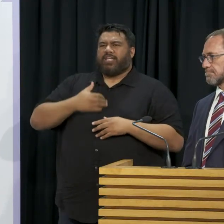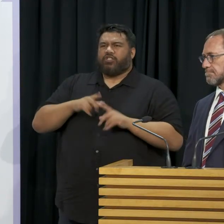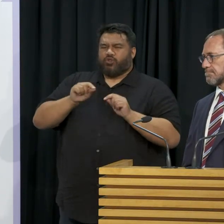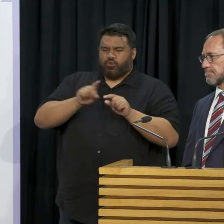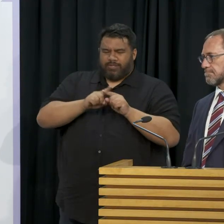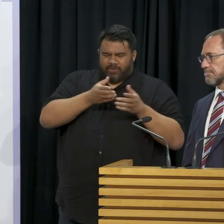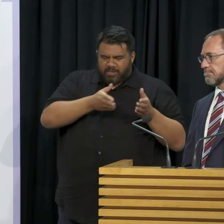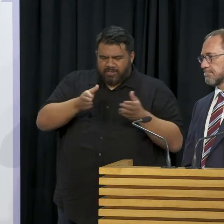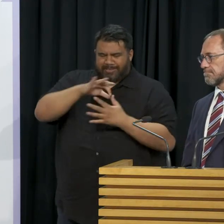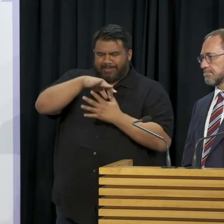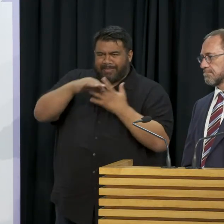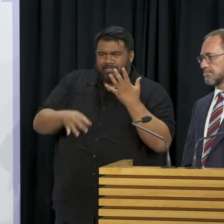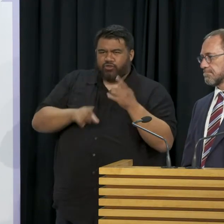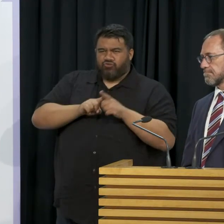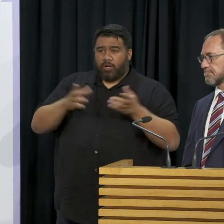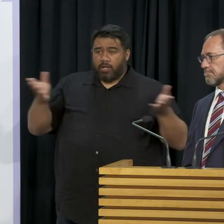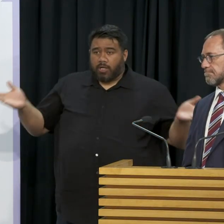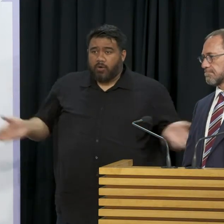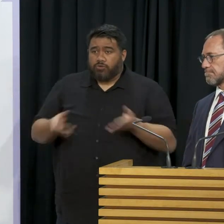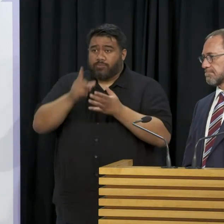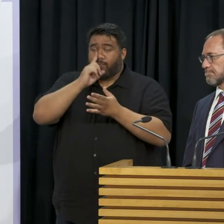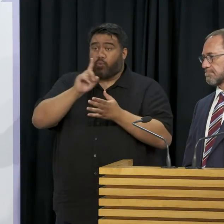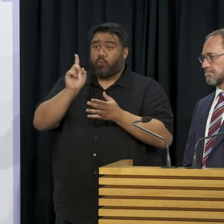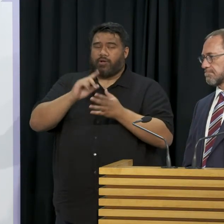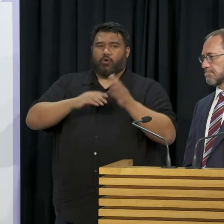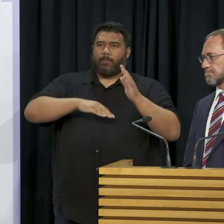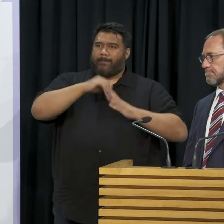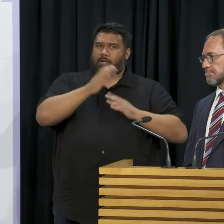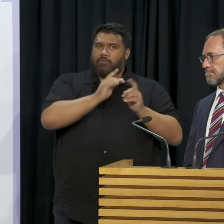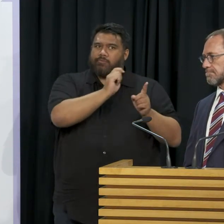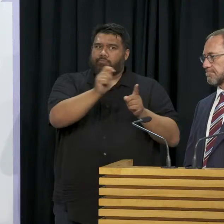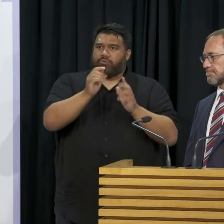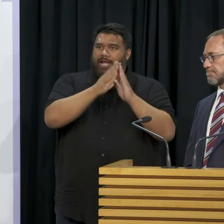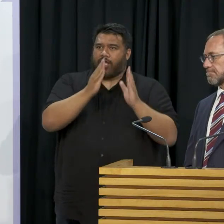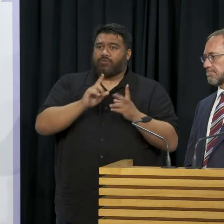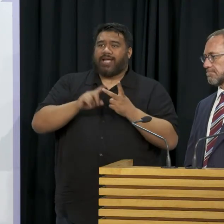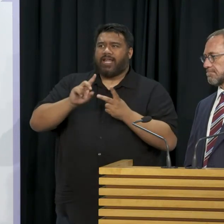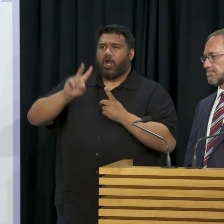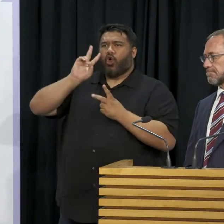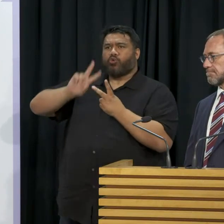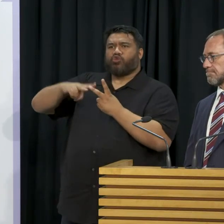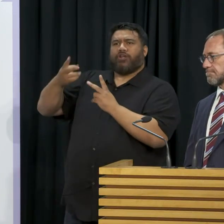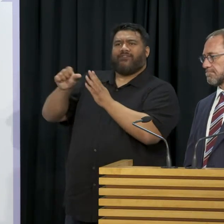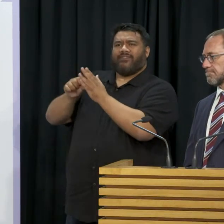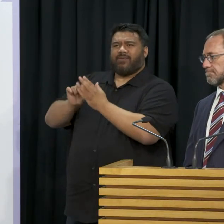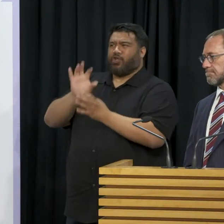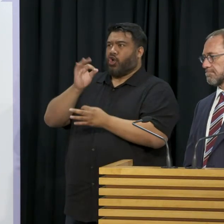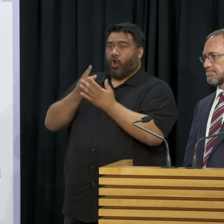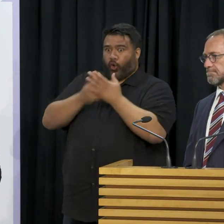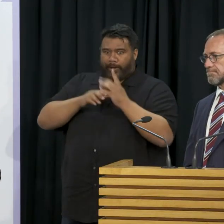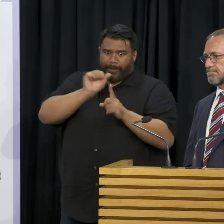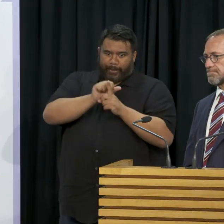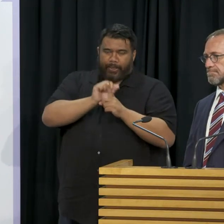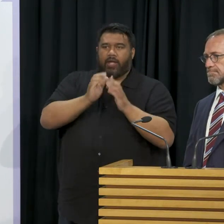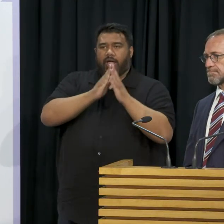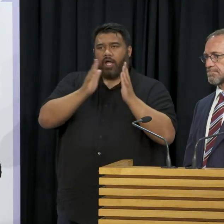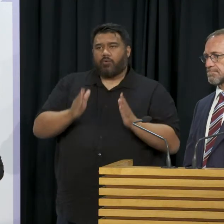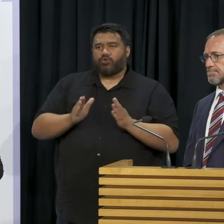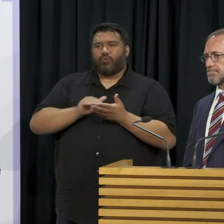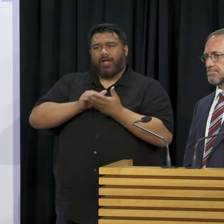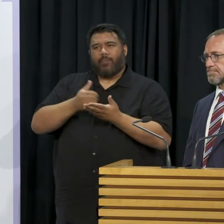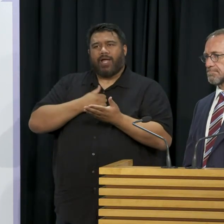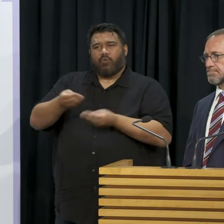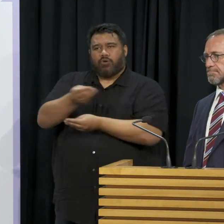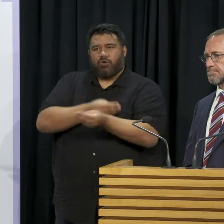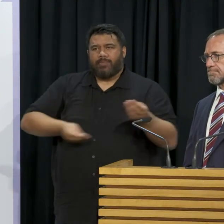have encouraging people to build and encouraging people to look at alternative investments that contribute to our productive economy. Can you give an